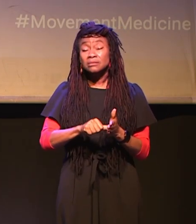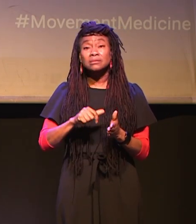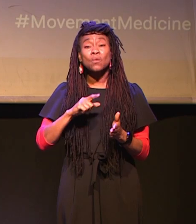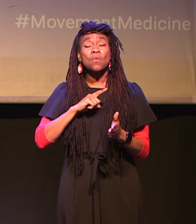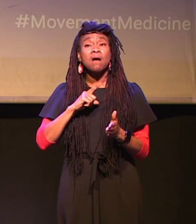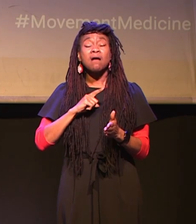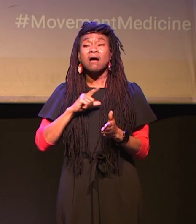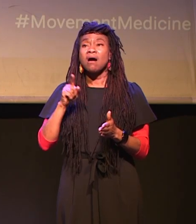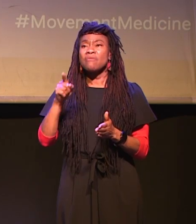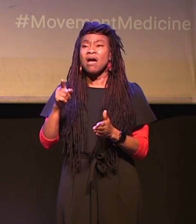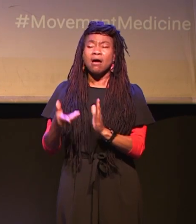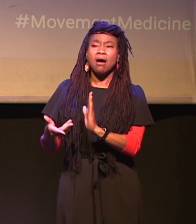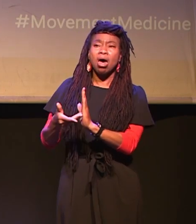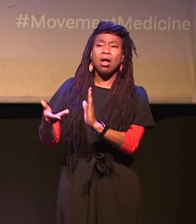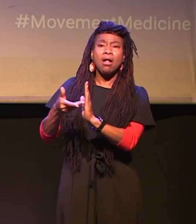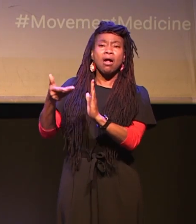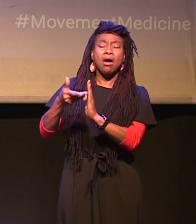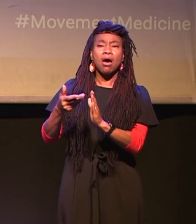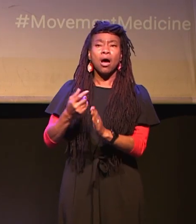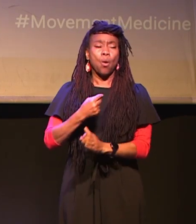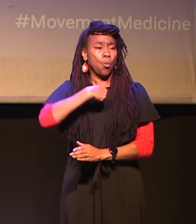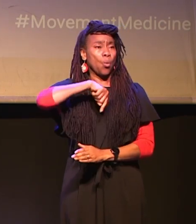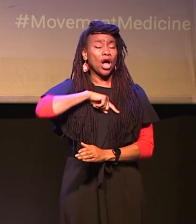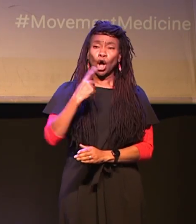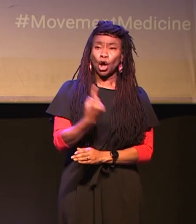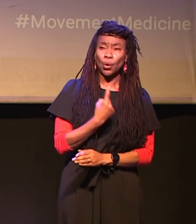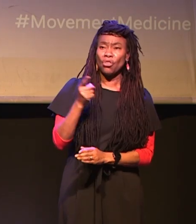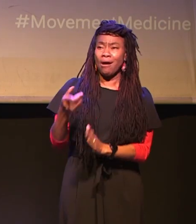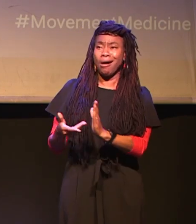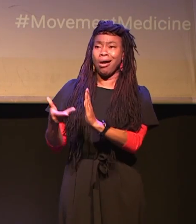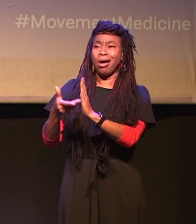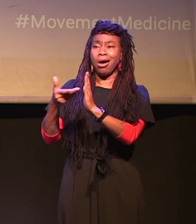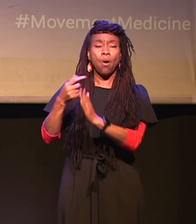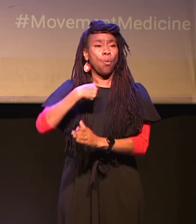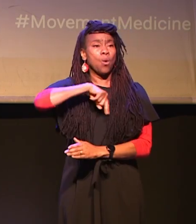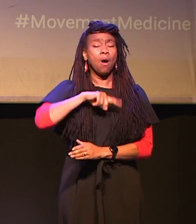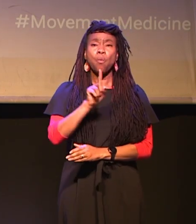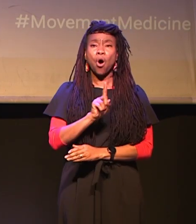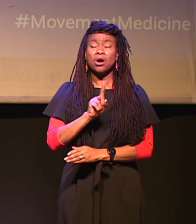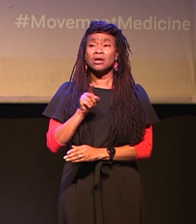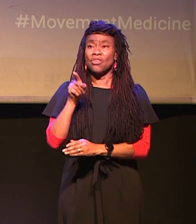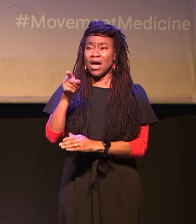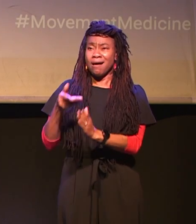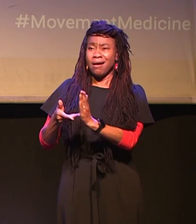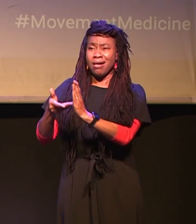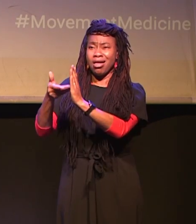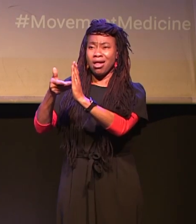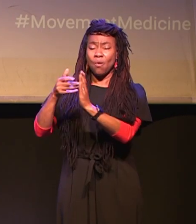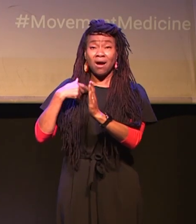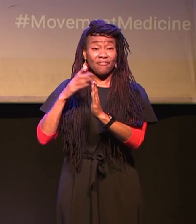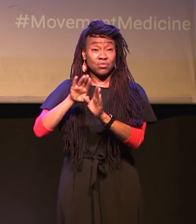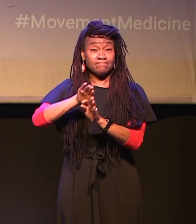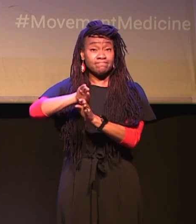the storytelling about who we are and what we are. It's like, okay, they're upping it in a way. And